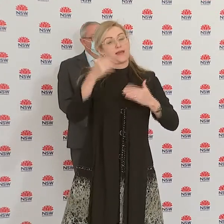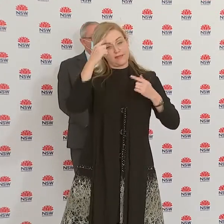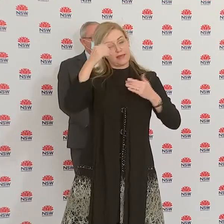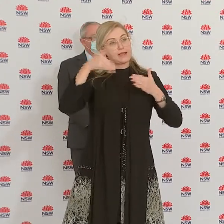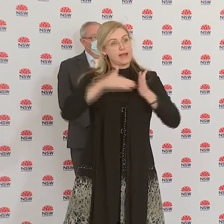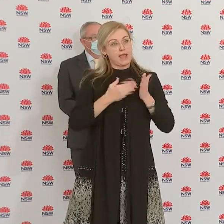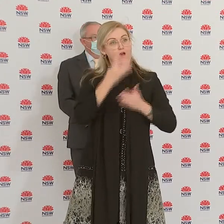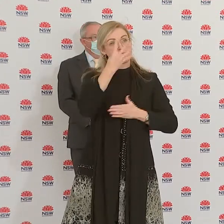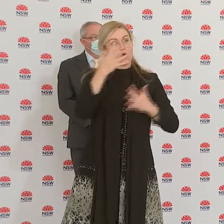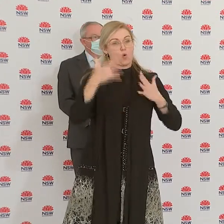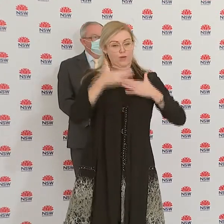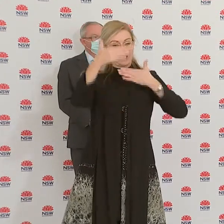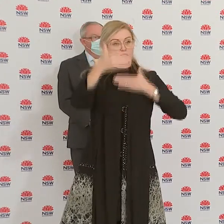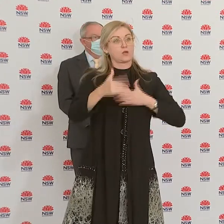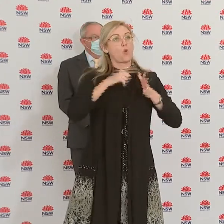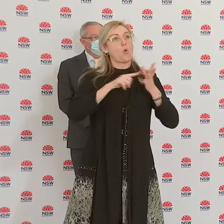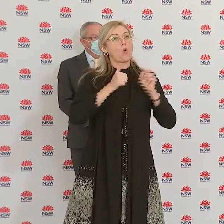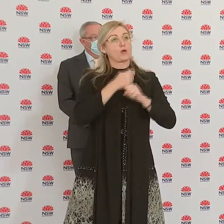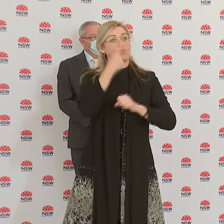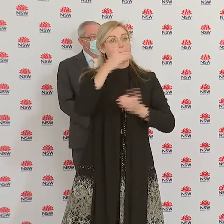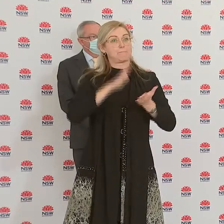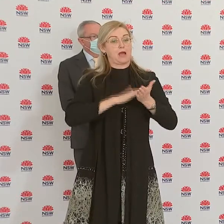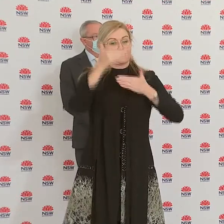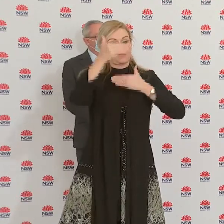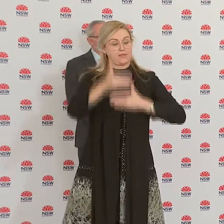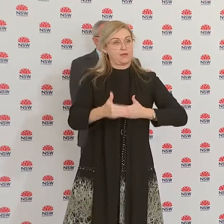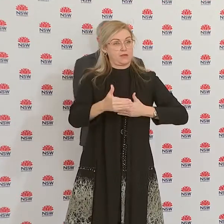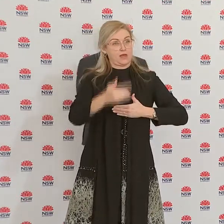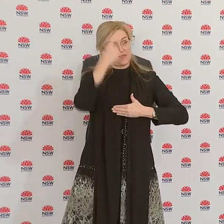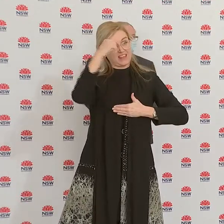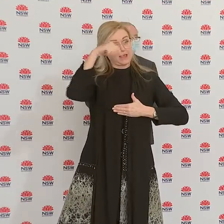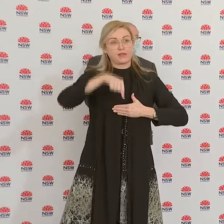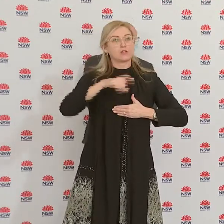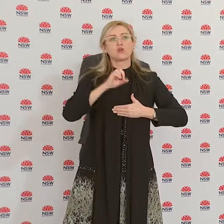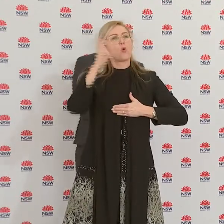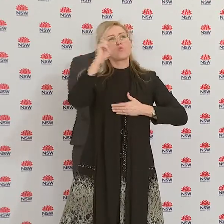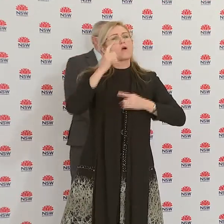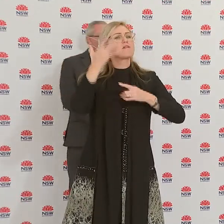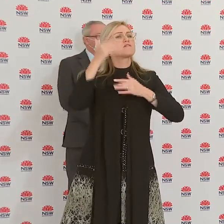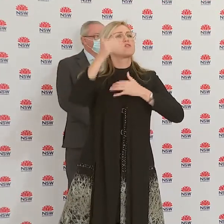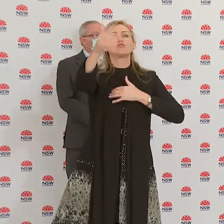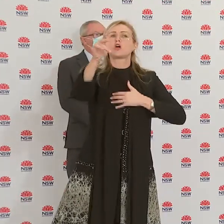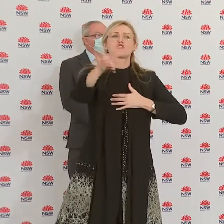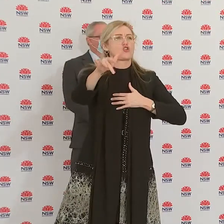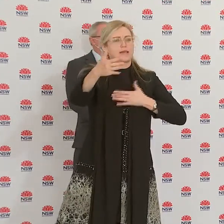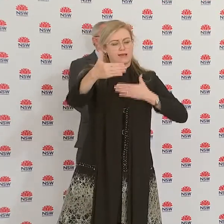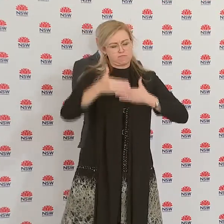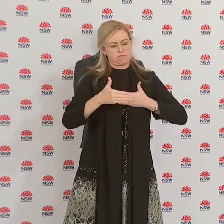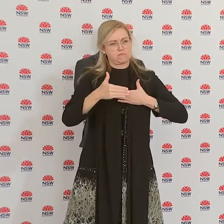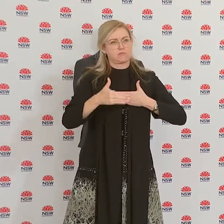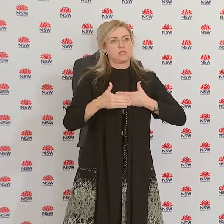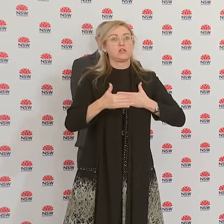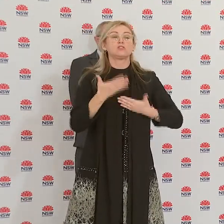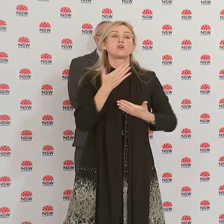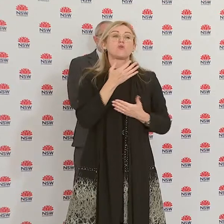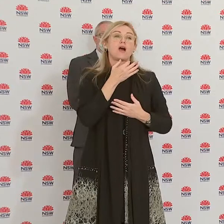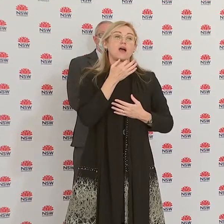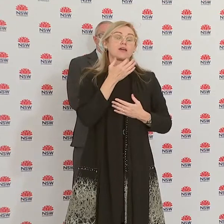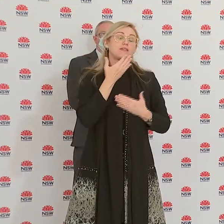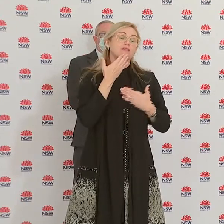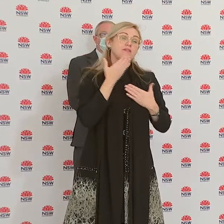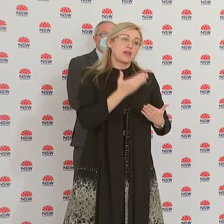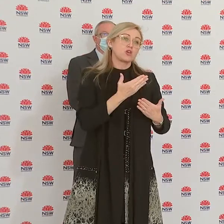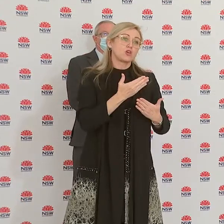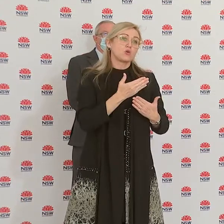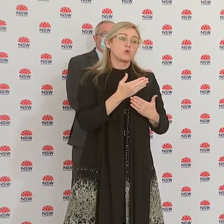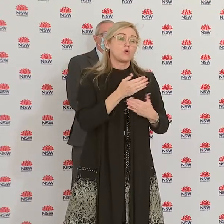need to give it our all. And can I just say a big call out to all of the staff in the public health units and all of the staff that are working